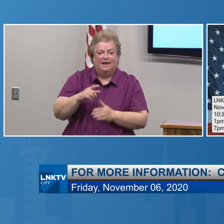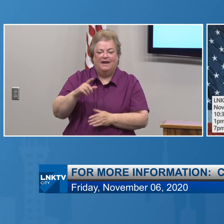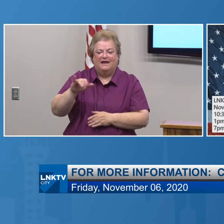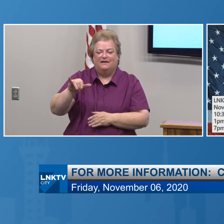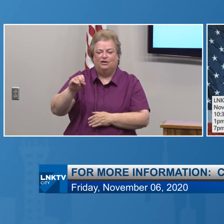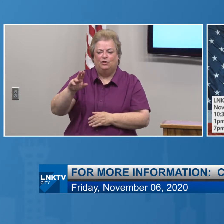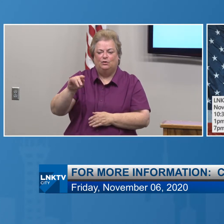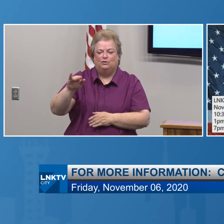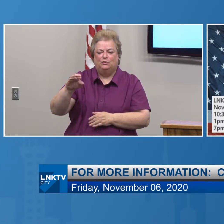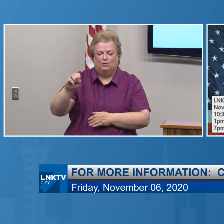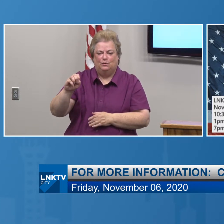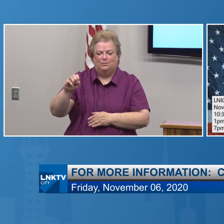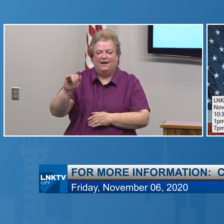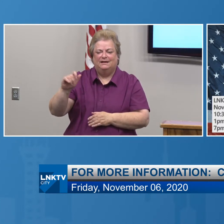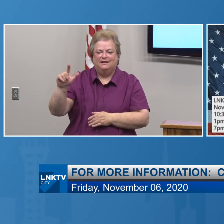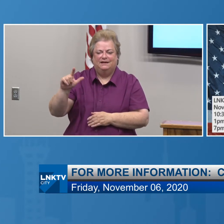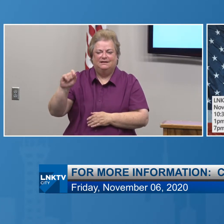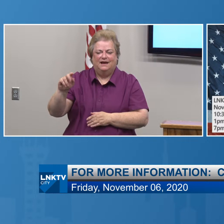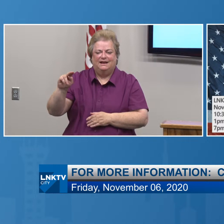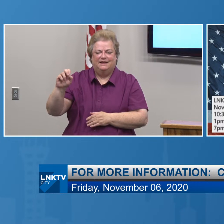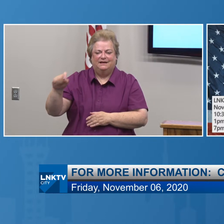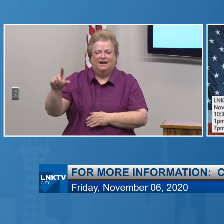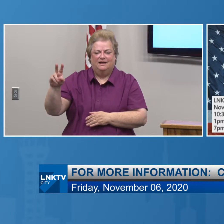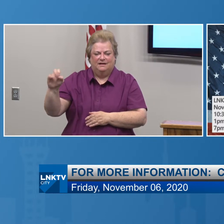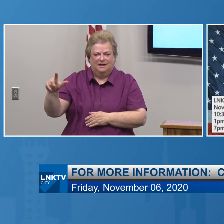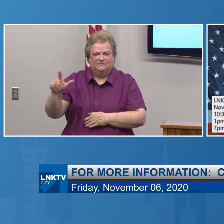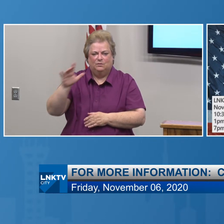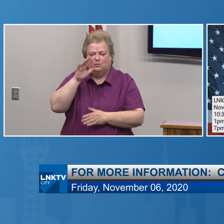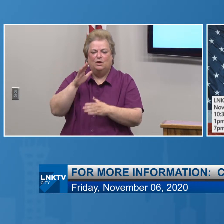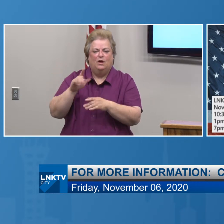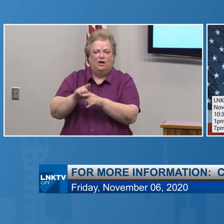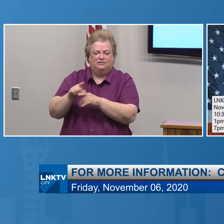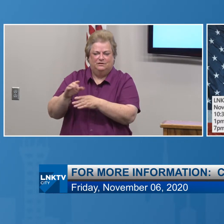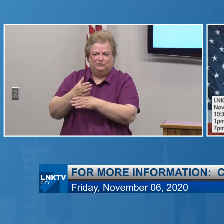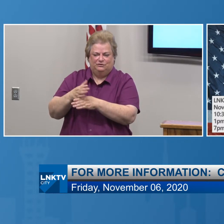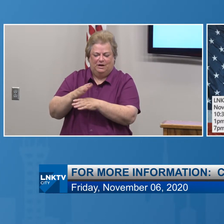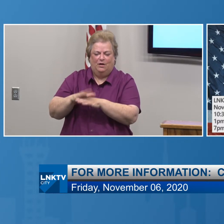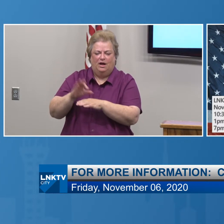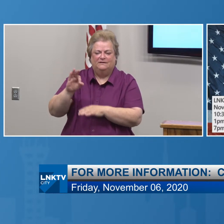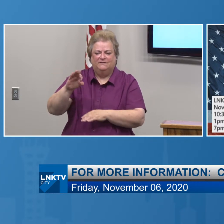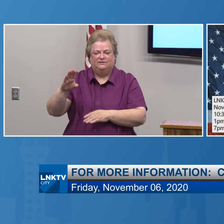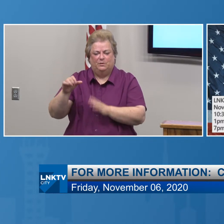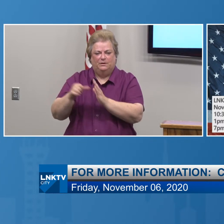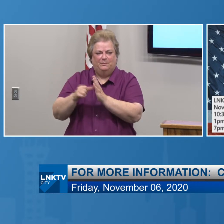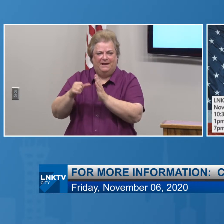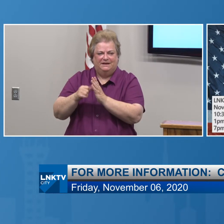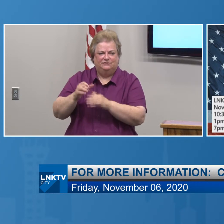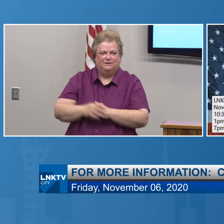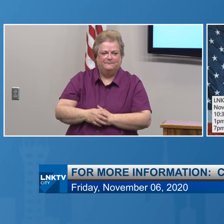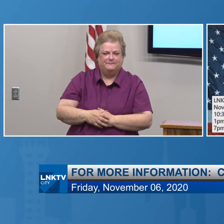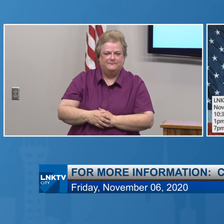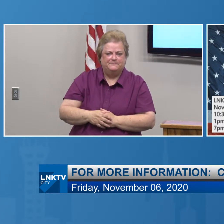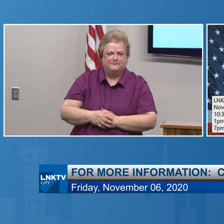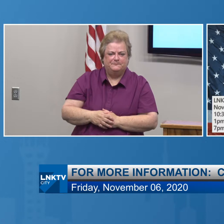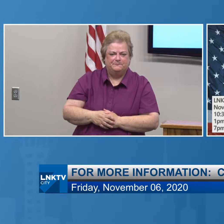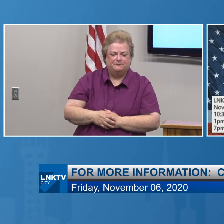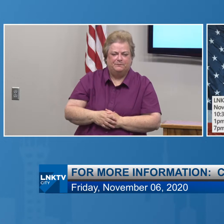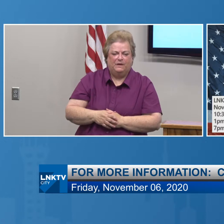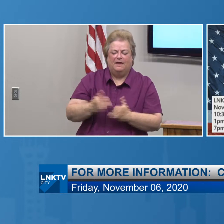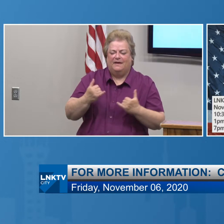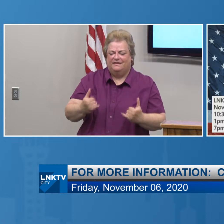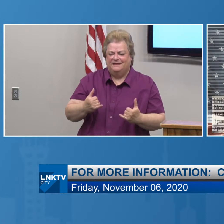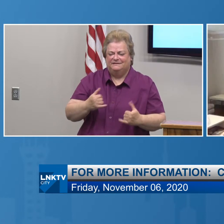channel at lincoln.ne.gov. It will also be shared on the Facebook page for the Veterans Memorial Garden. And with Veterans